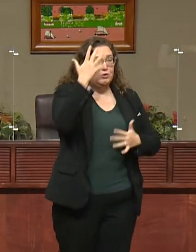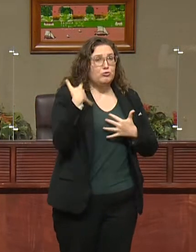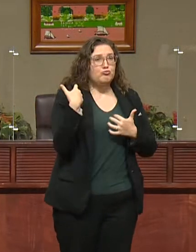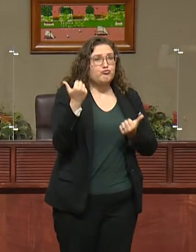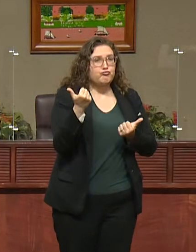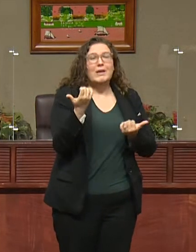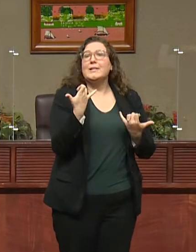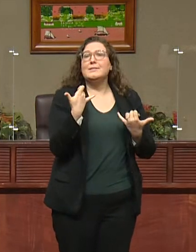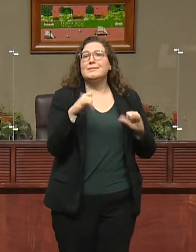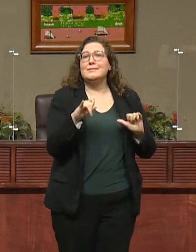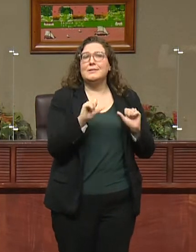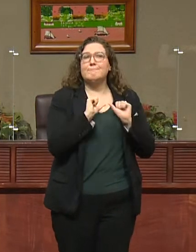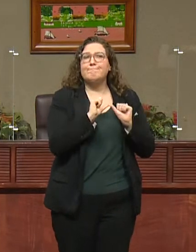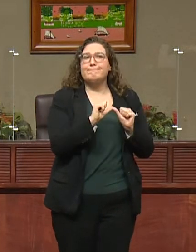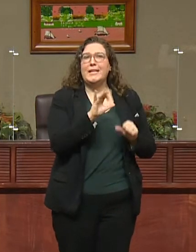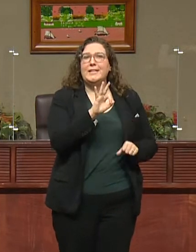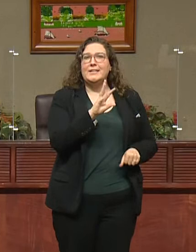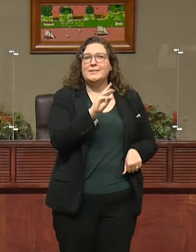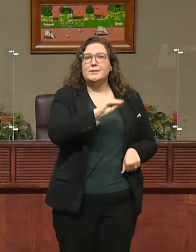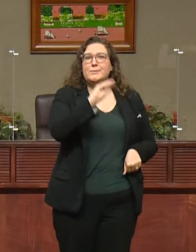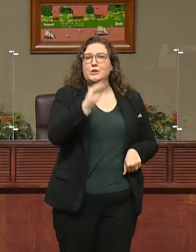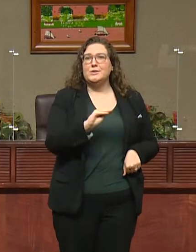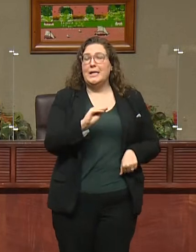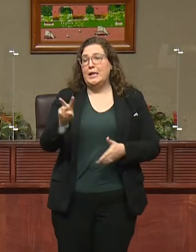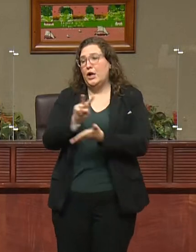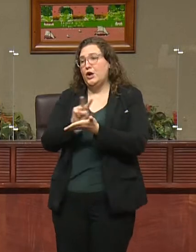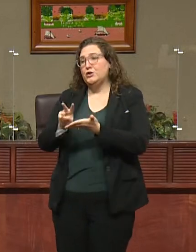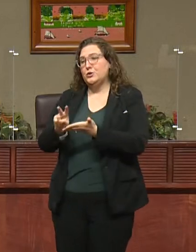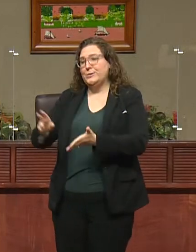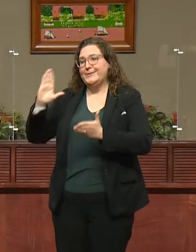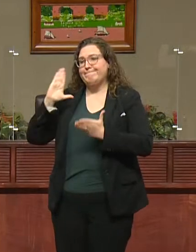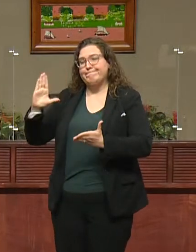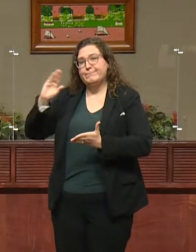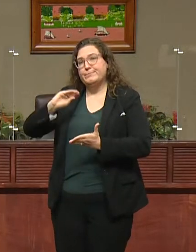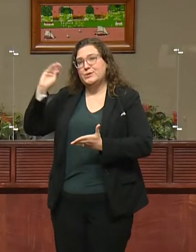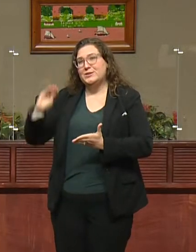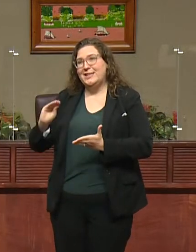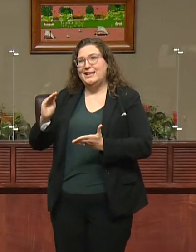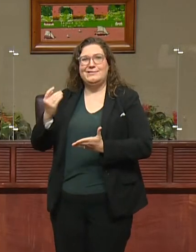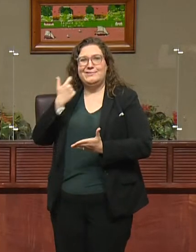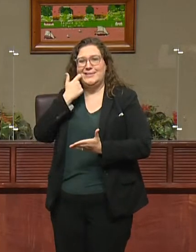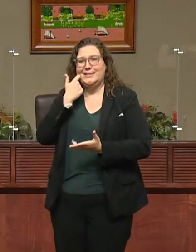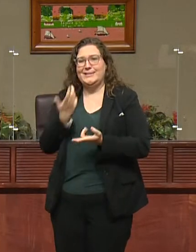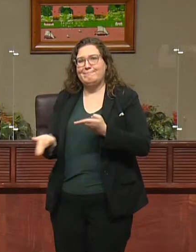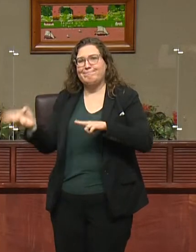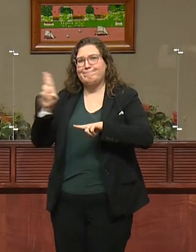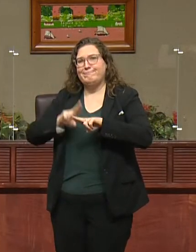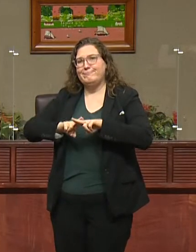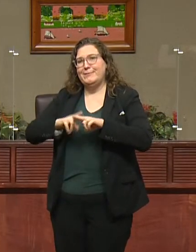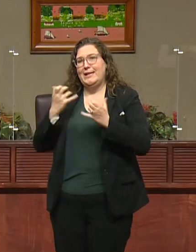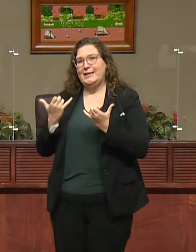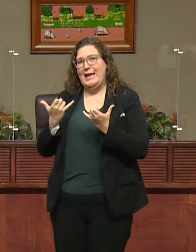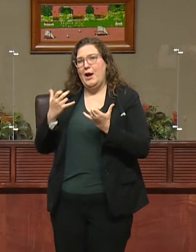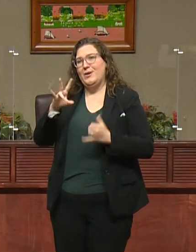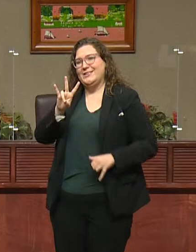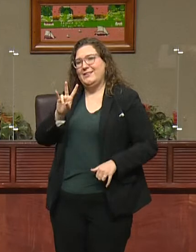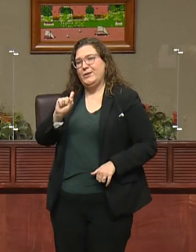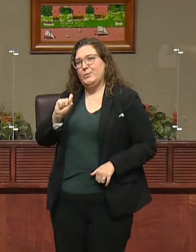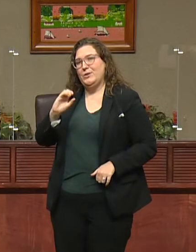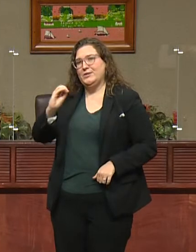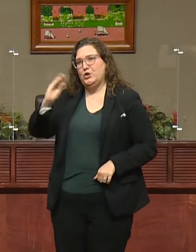at 96%, and our 14-day rolling percent positivity rate is up slightly to